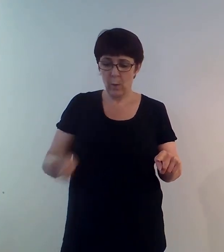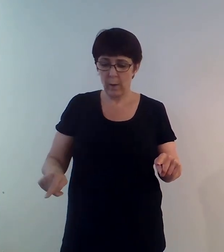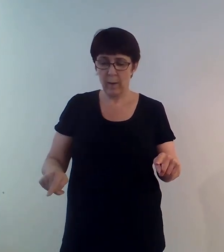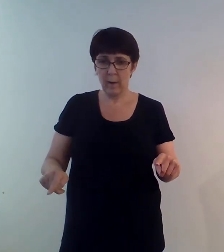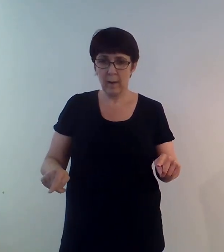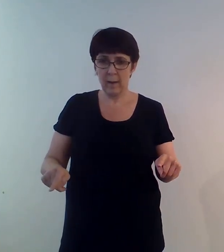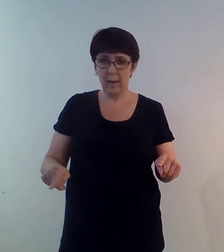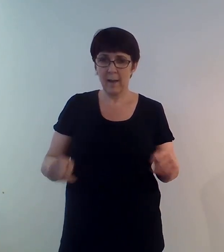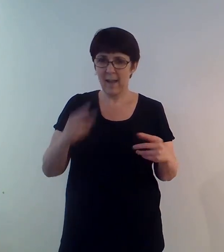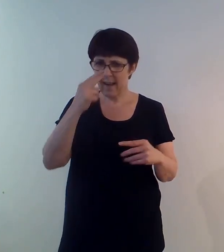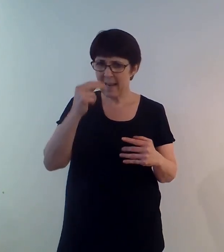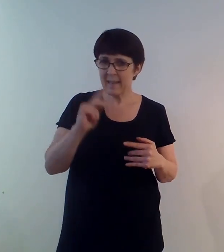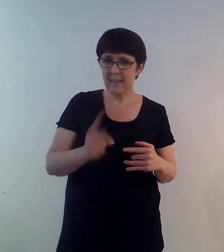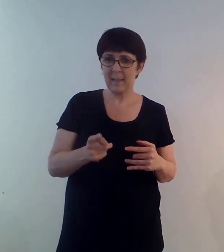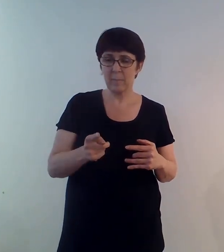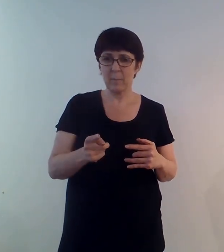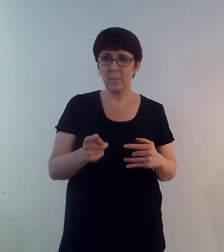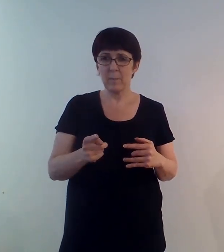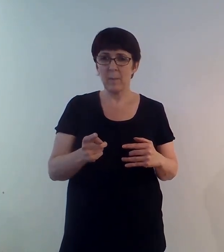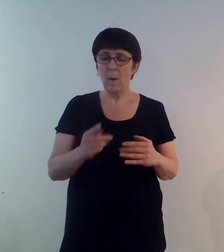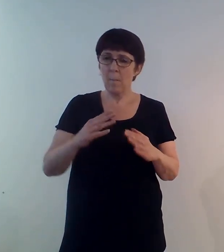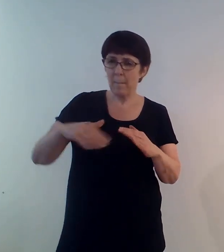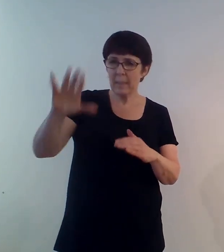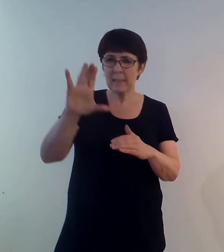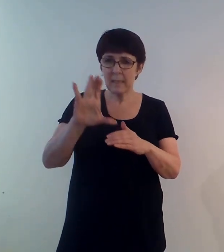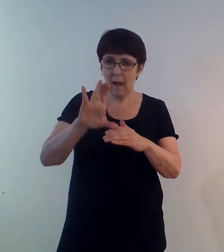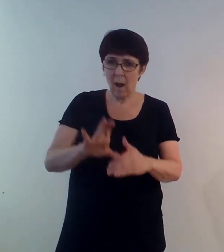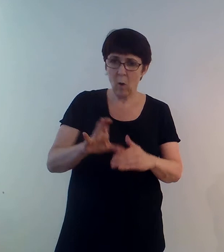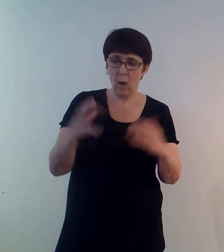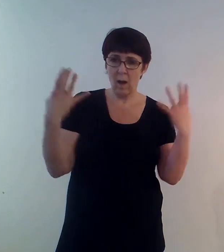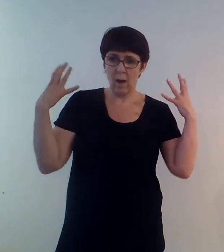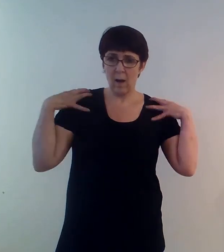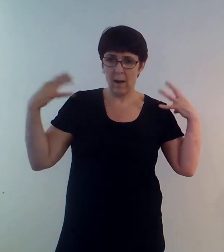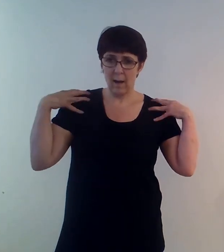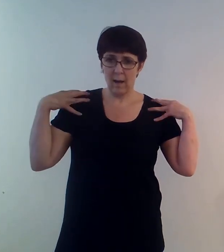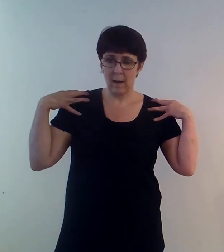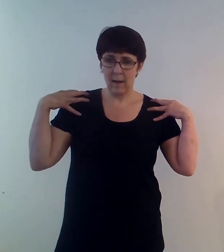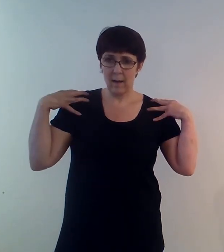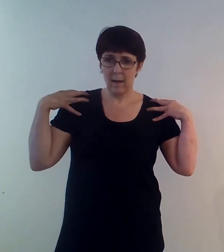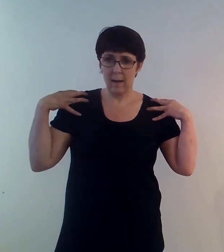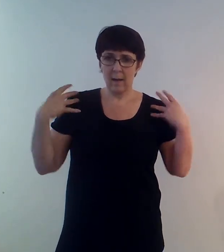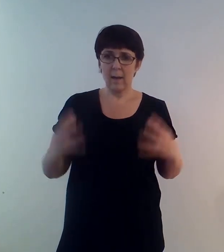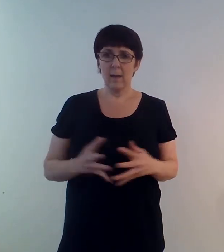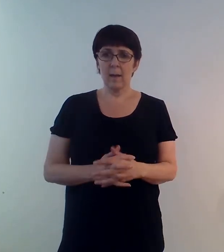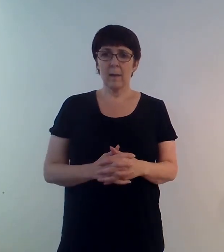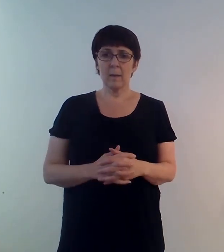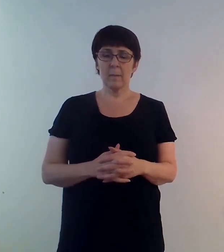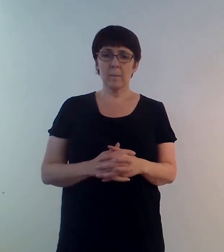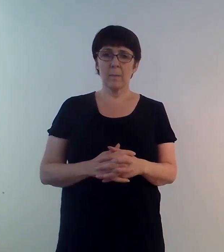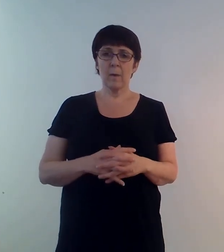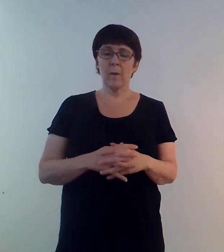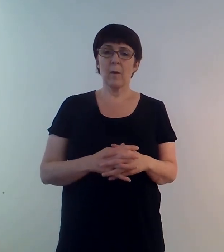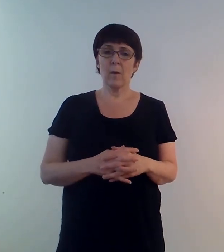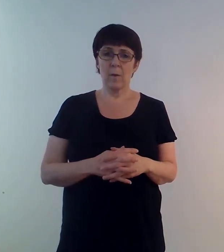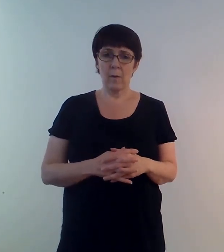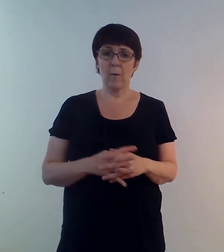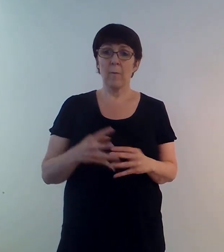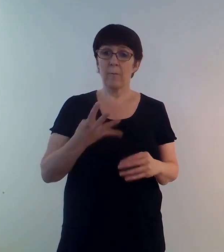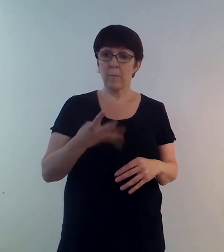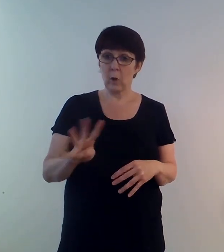to go tucked handstand and put as much pressure on your legs as you possibly need to. So go 45 seconds. Last exercise, guys. Big final